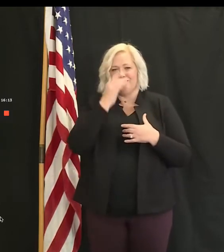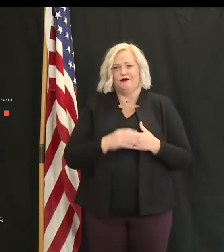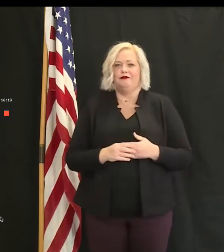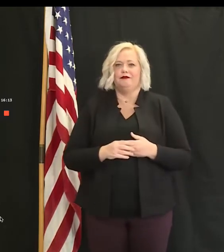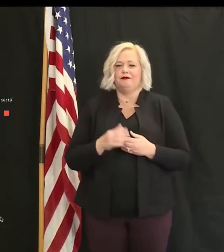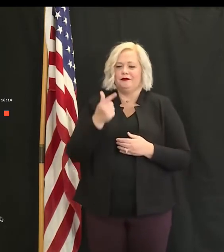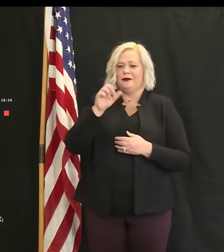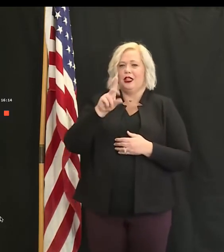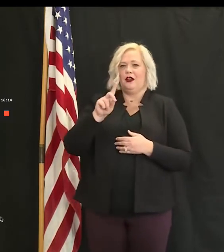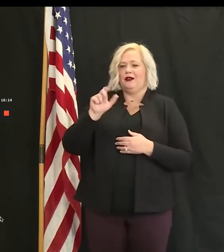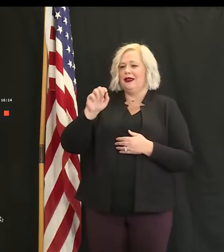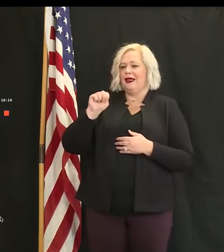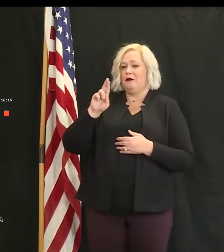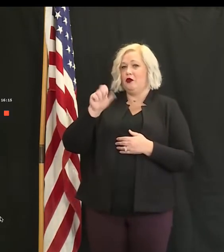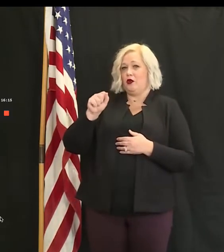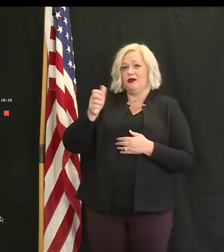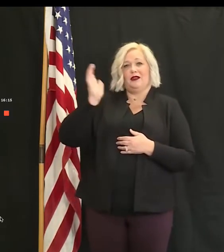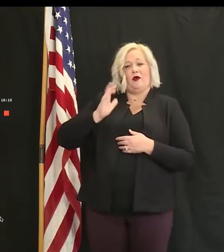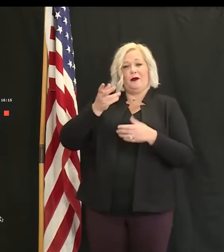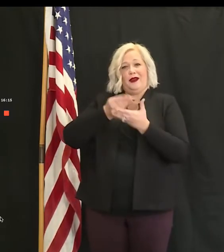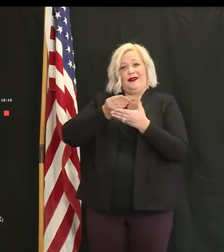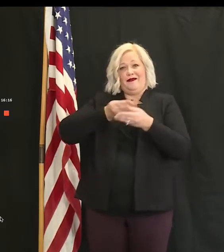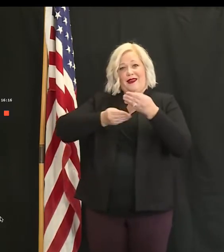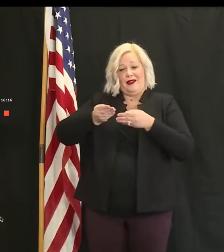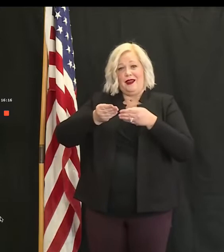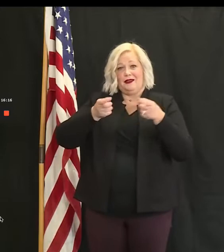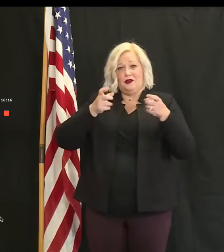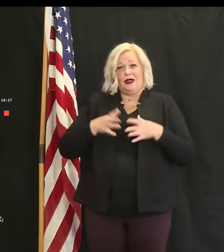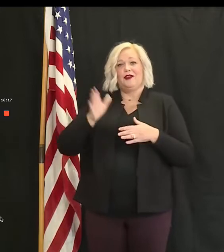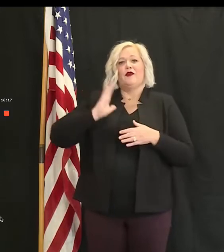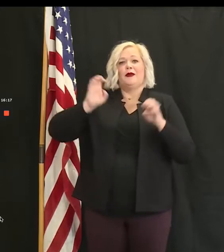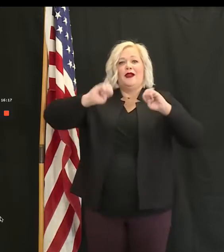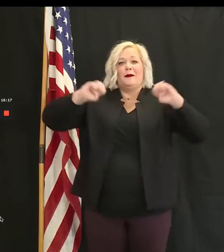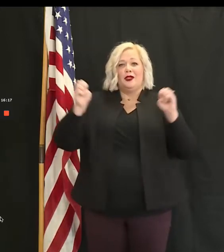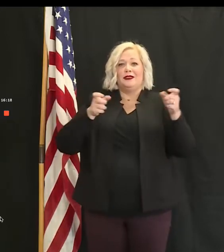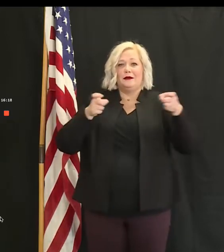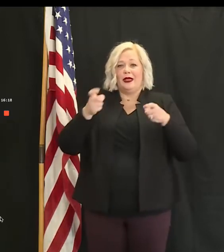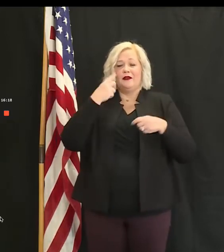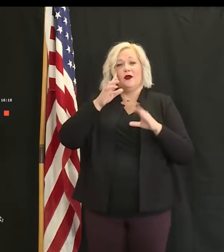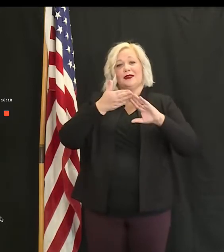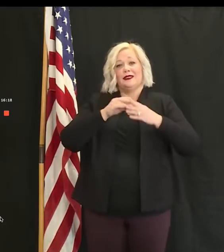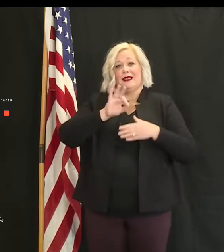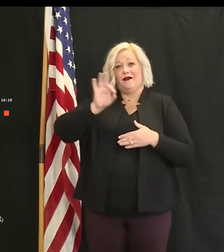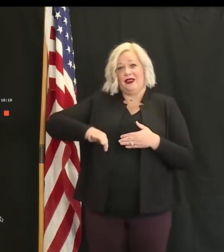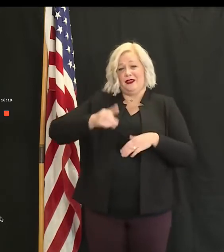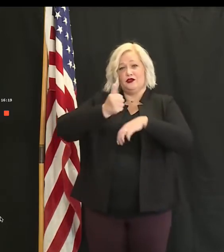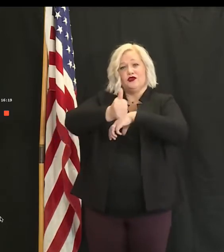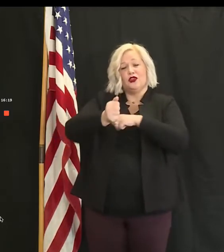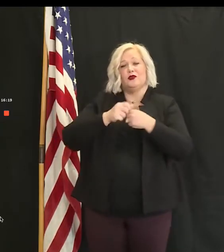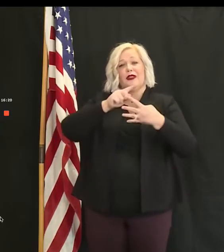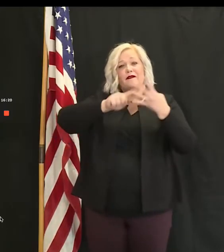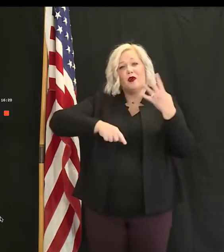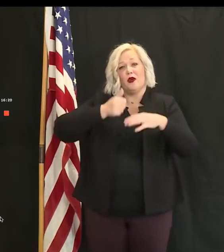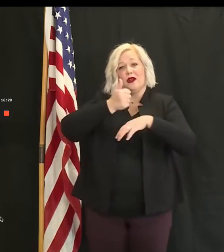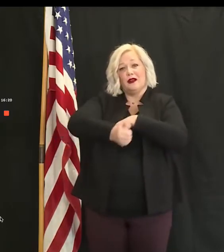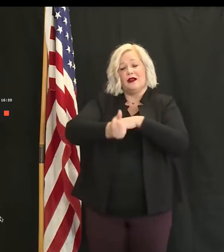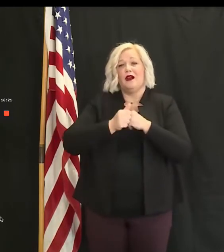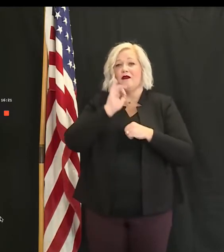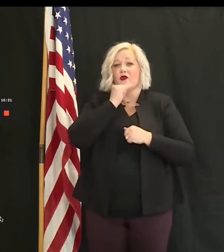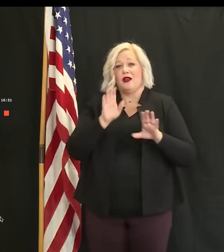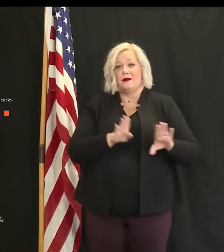Ambrose, former finance director and state-appointed emergency manager of the city of Flint, is charged with four counts of misconduct